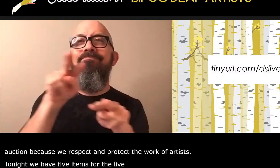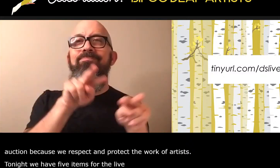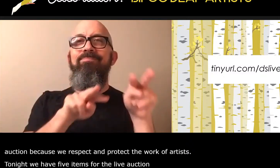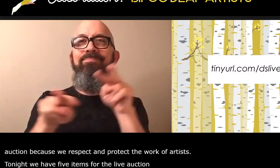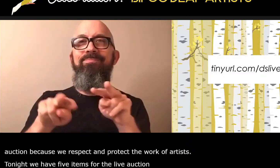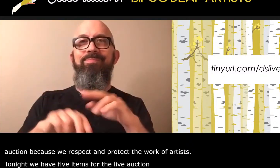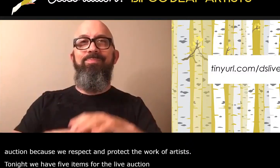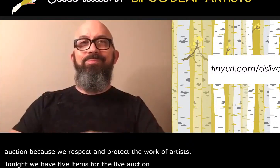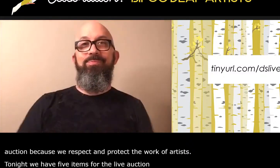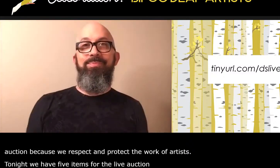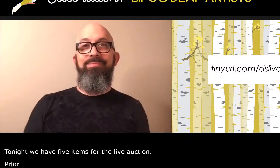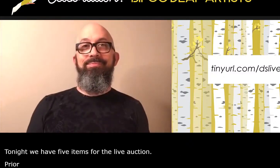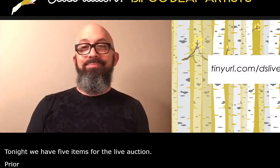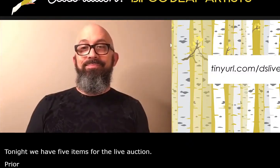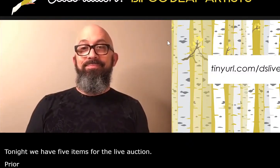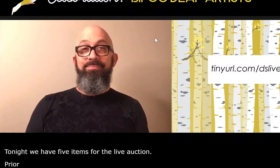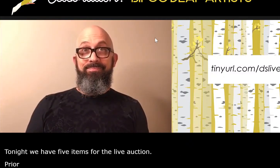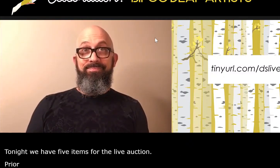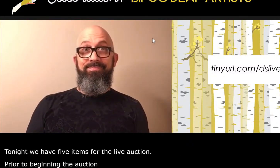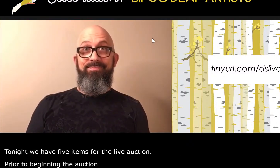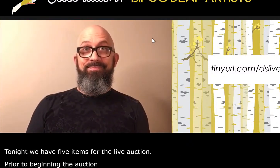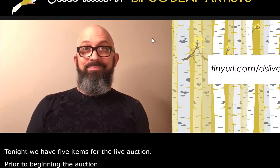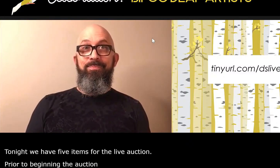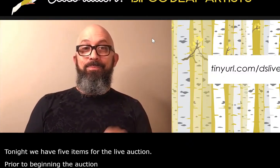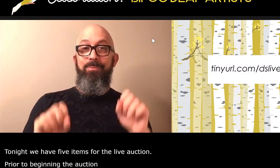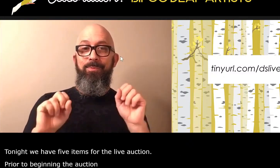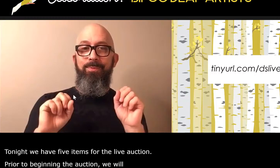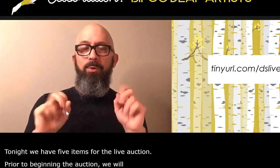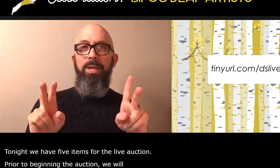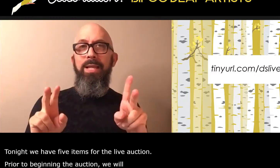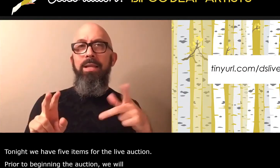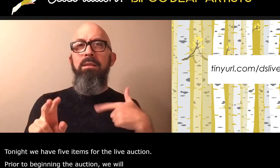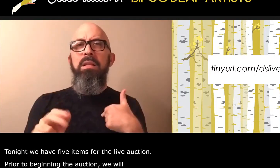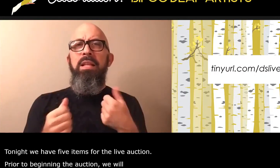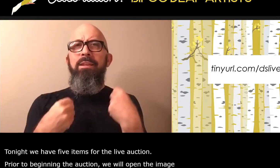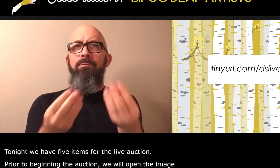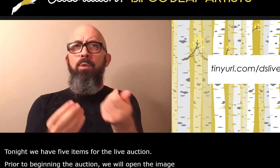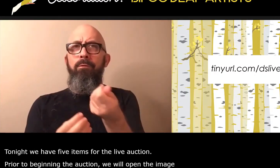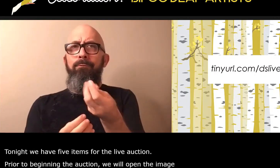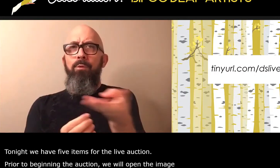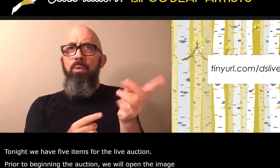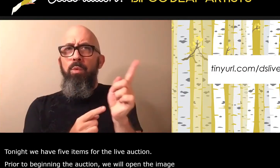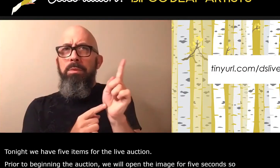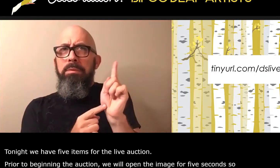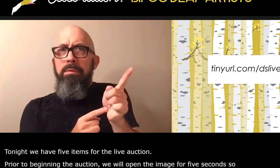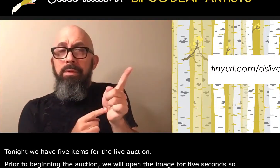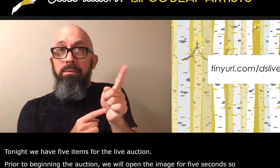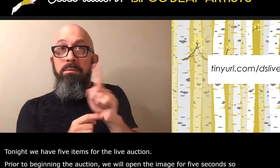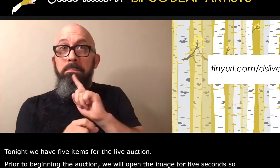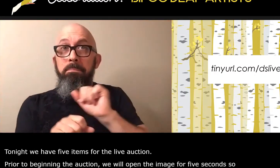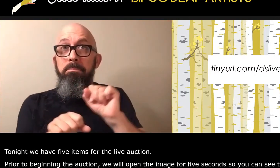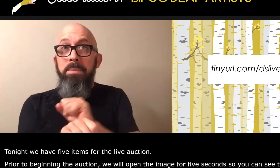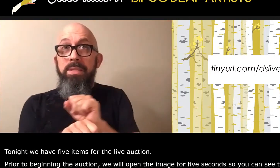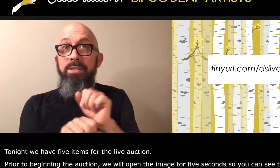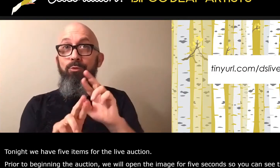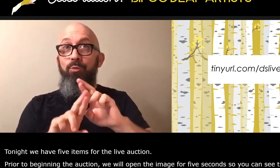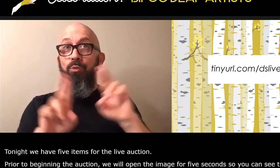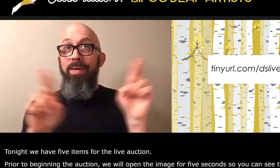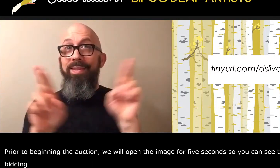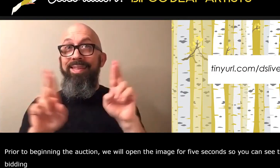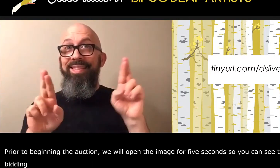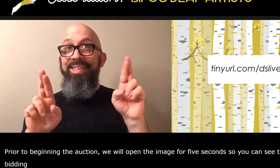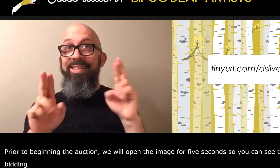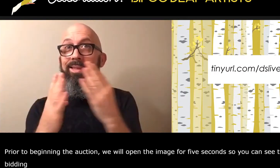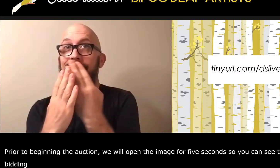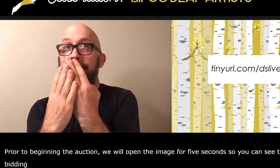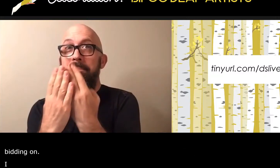Prior to beginning the auction, we will open the image for 5 seconds so you can see the item that you will be bidding on. I'm going to give you a